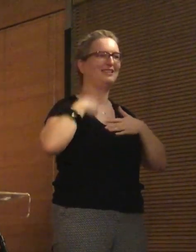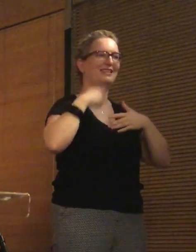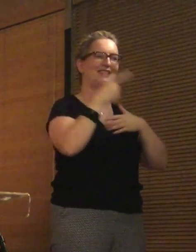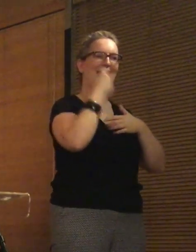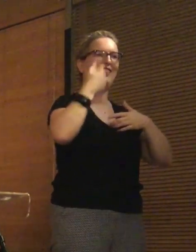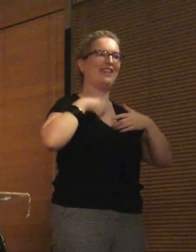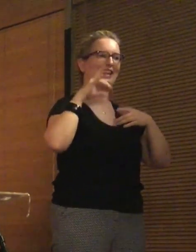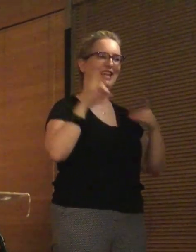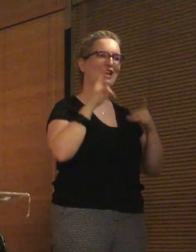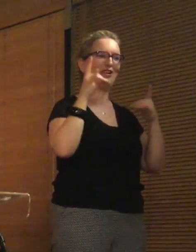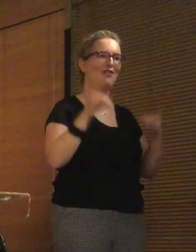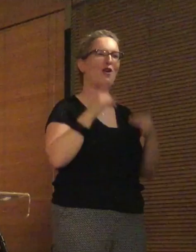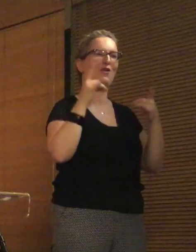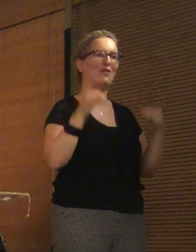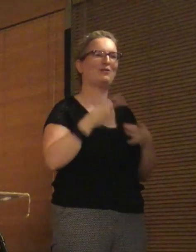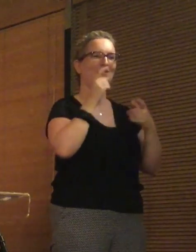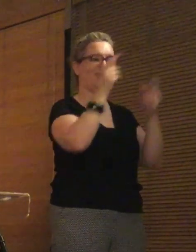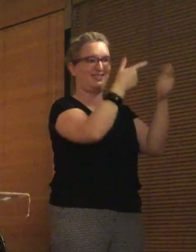in a large long costume.